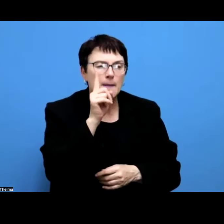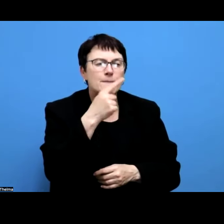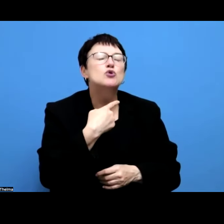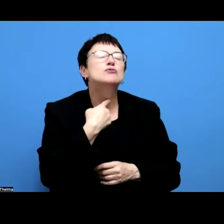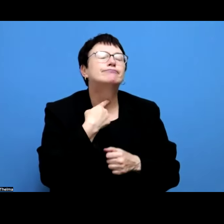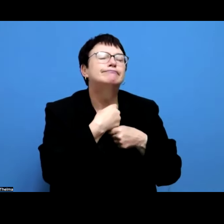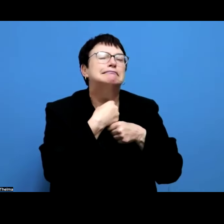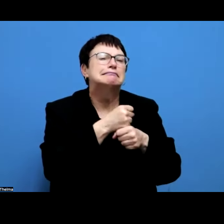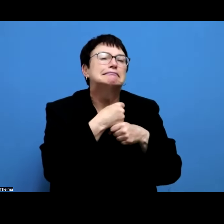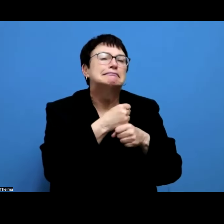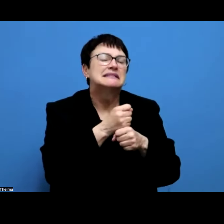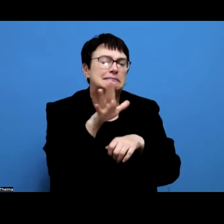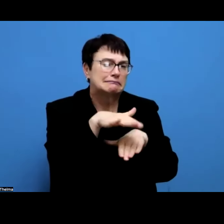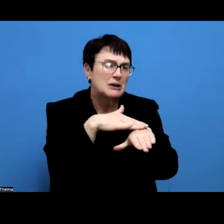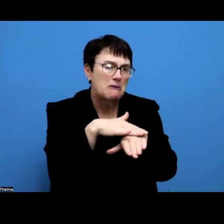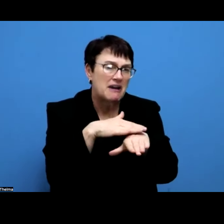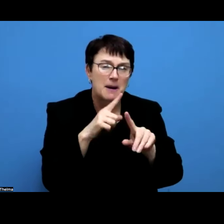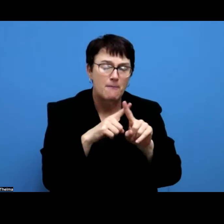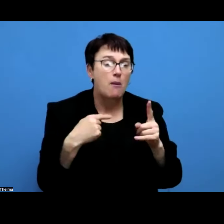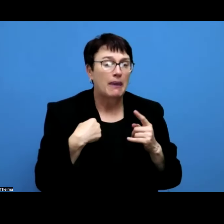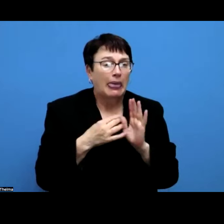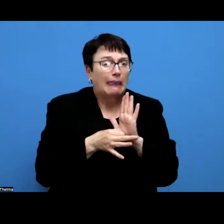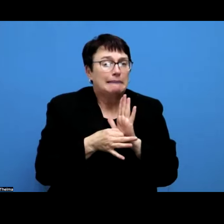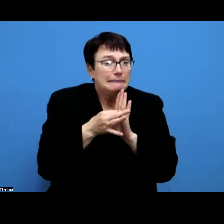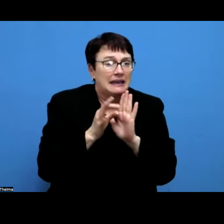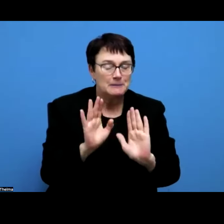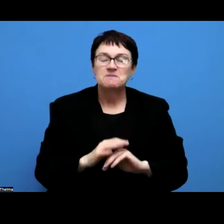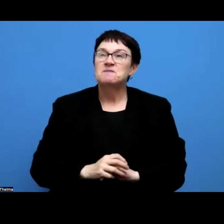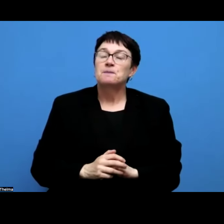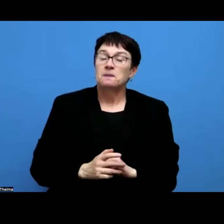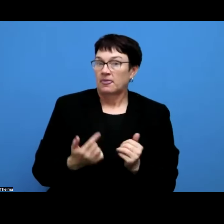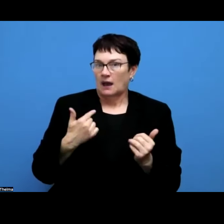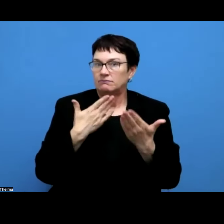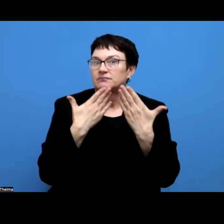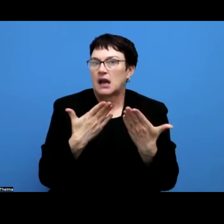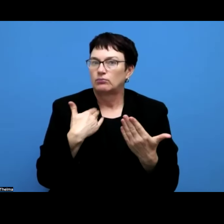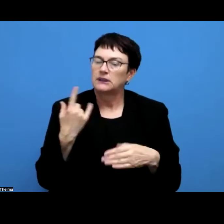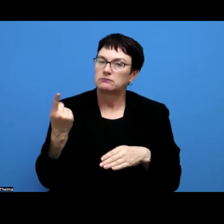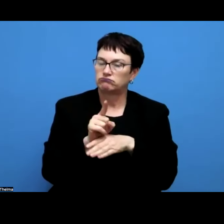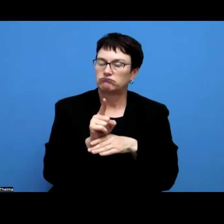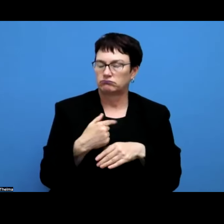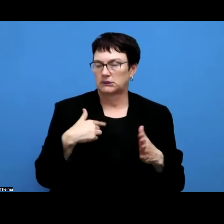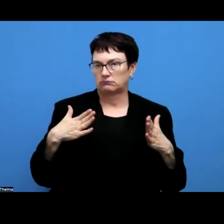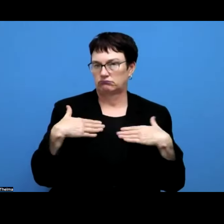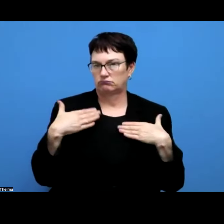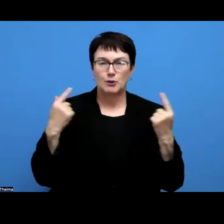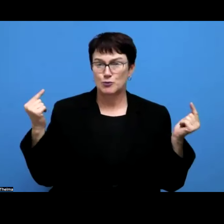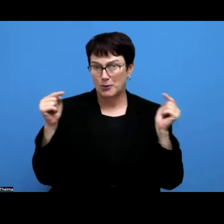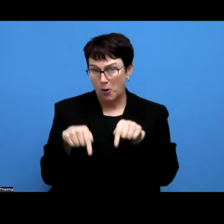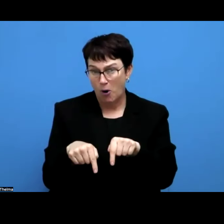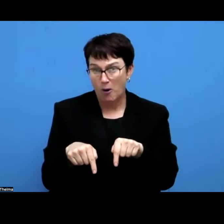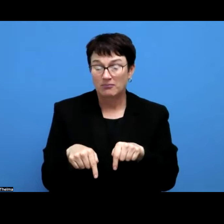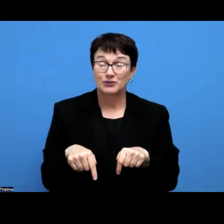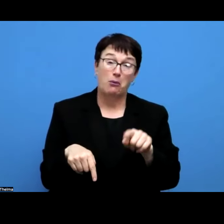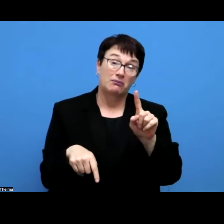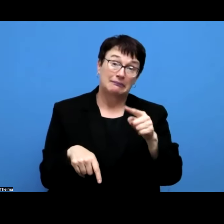for welcoming me here, and I'm glad to be here. So I want to greet us good morning, good